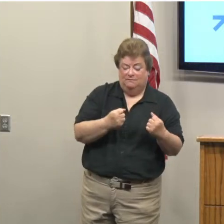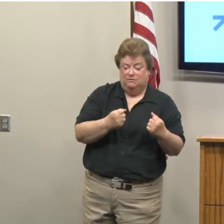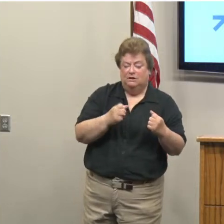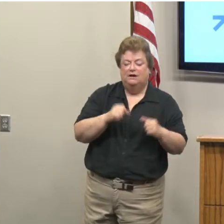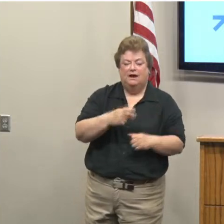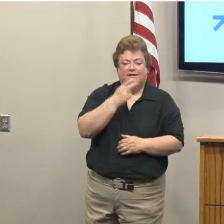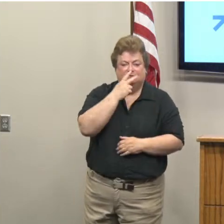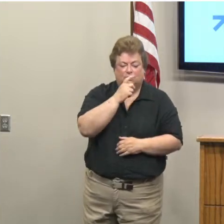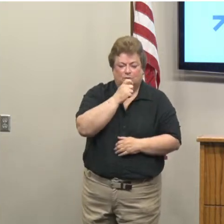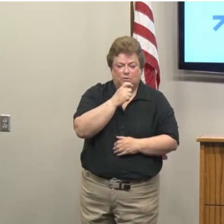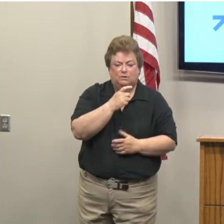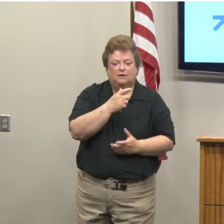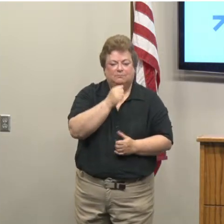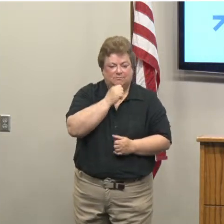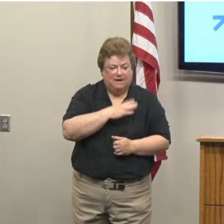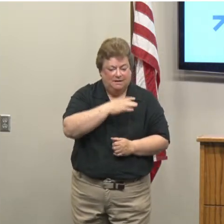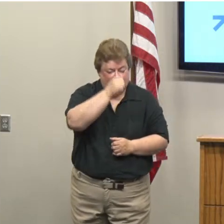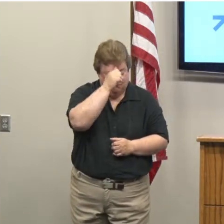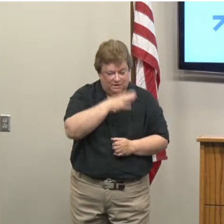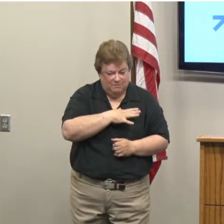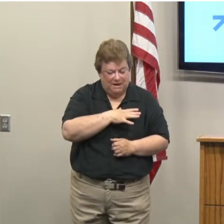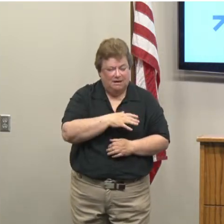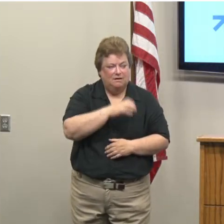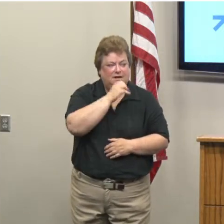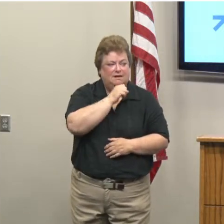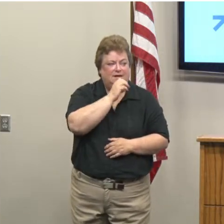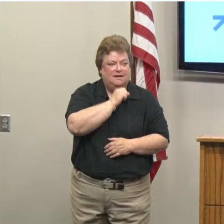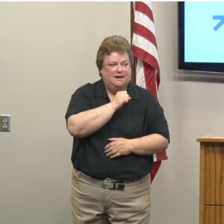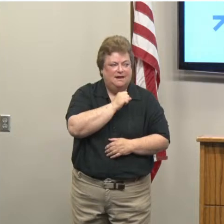sex, the age,